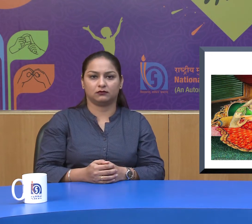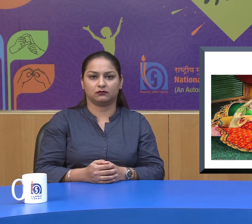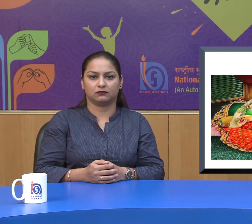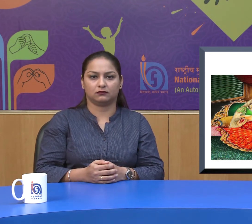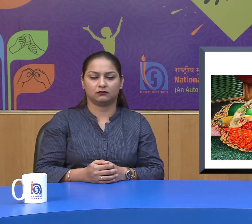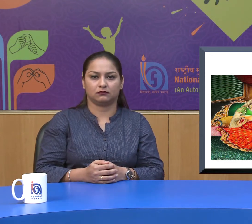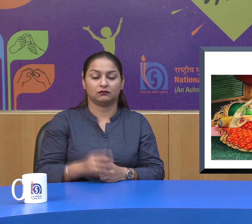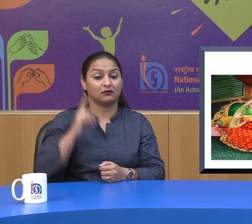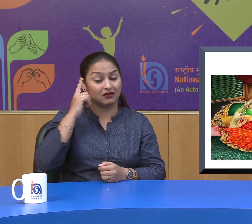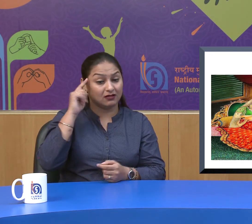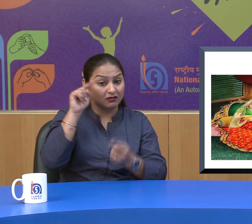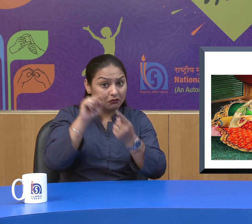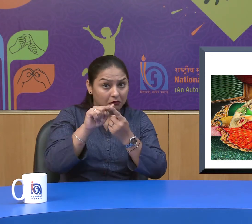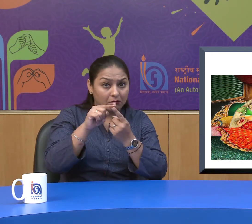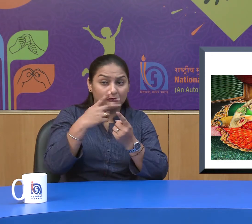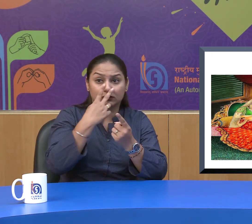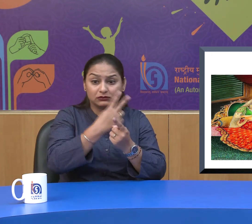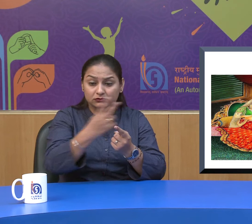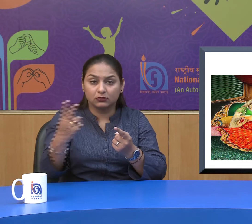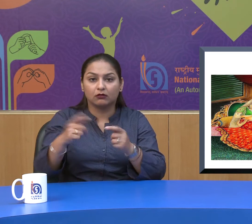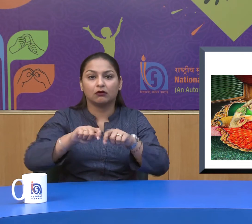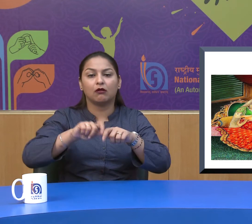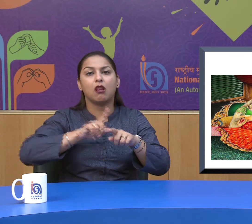to perpetual widowhood.